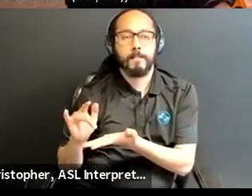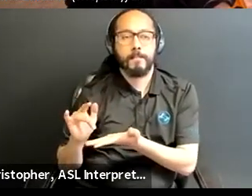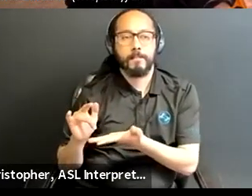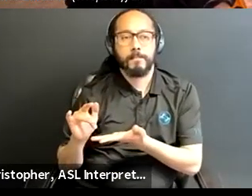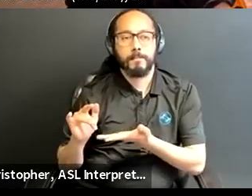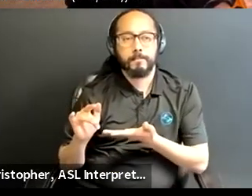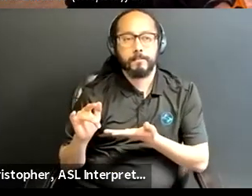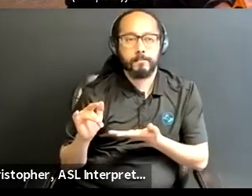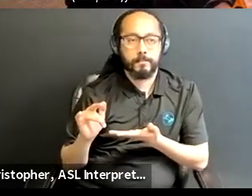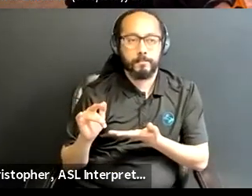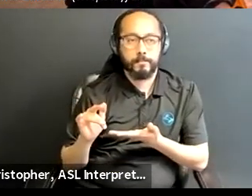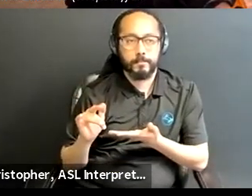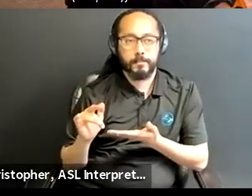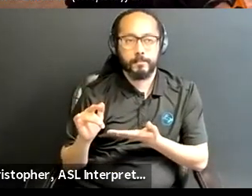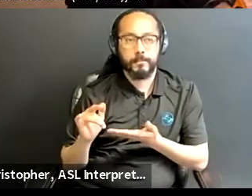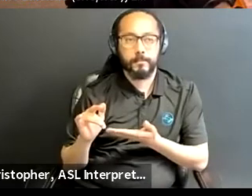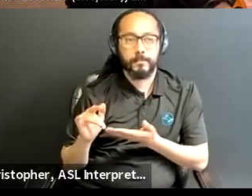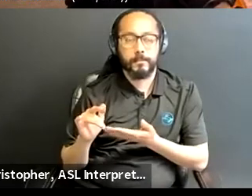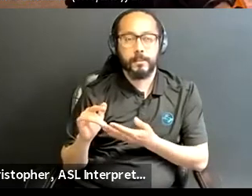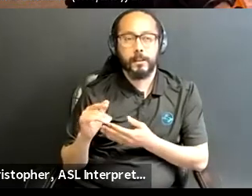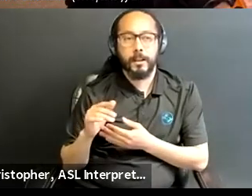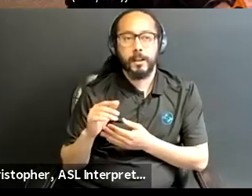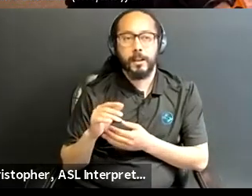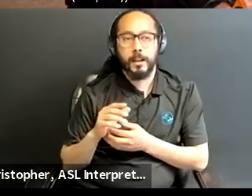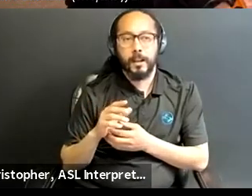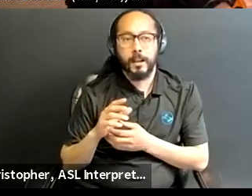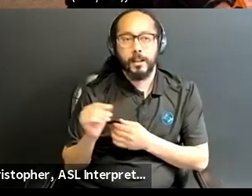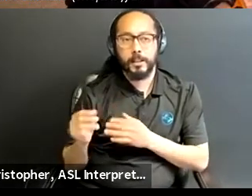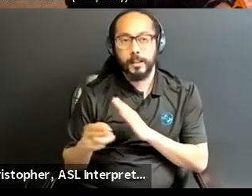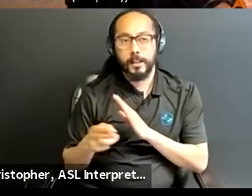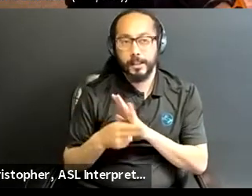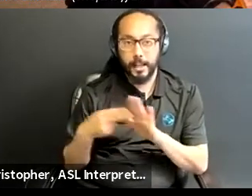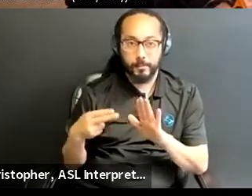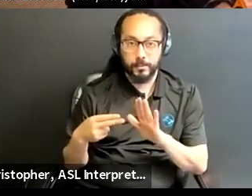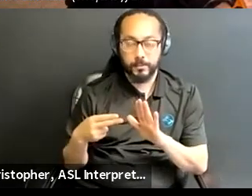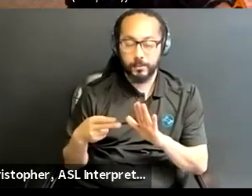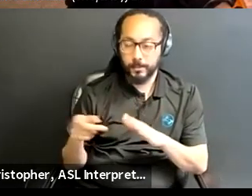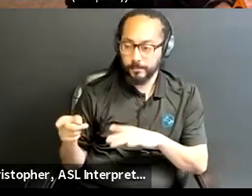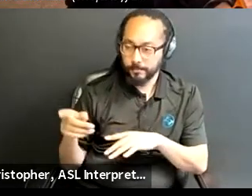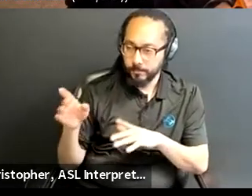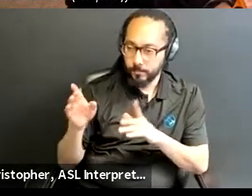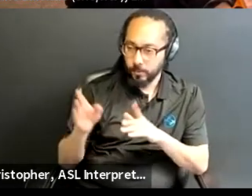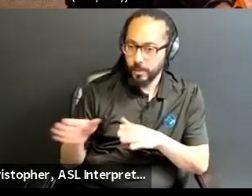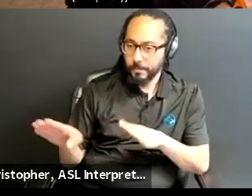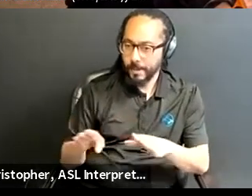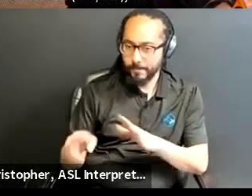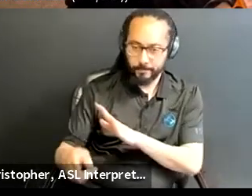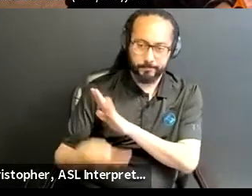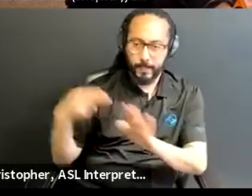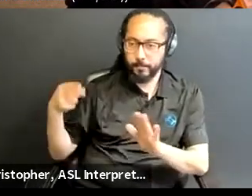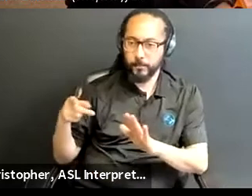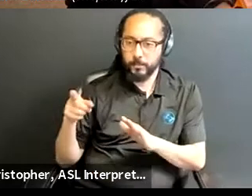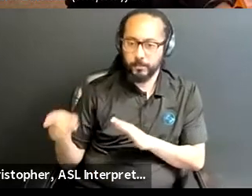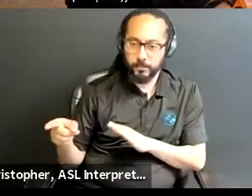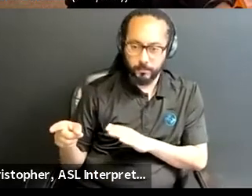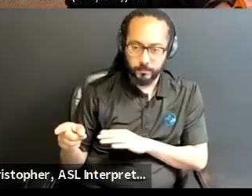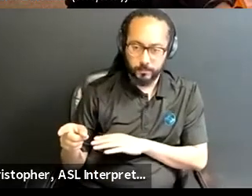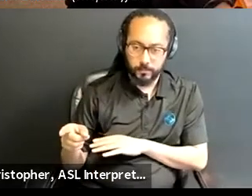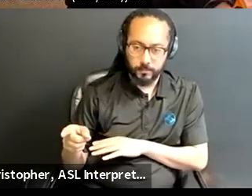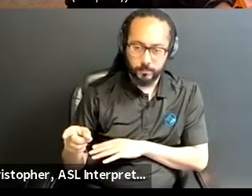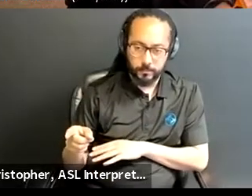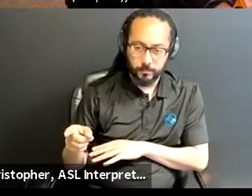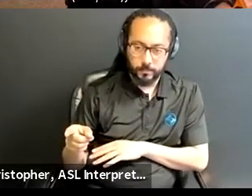you know, applying these kind of labels to the behaviors that the young person is engaging in. We really try and look